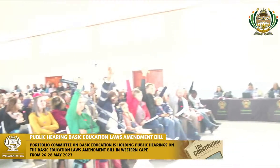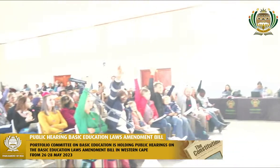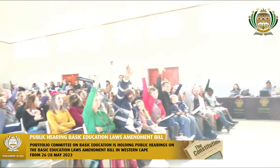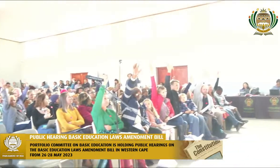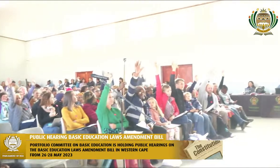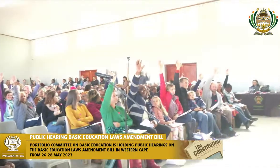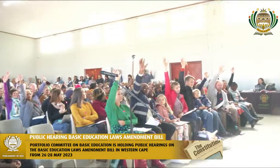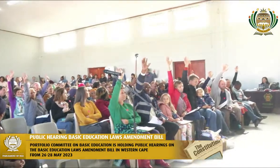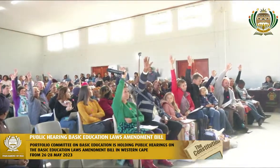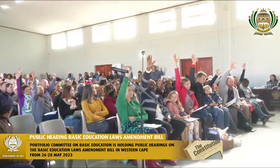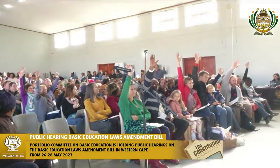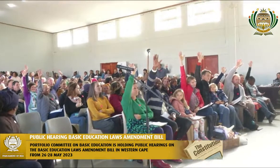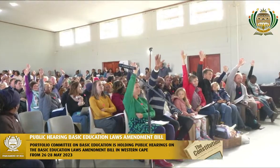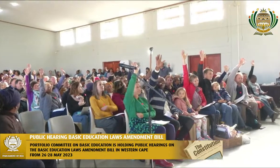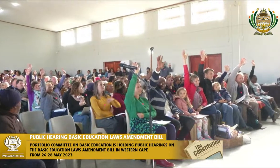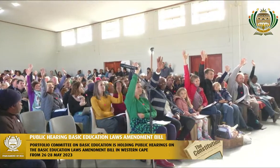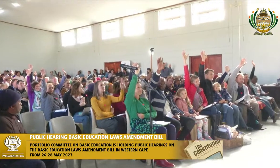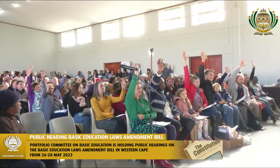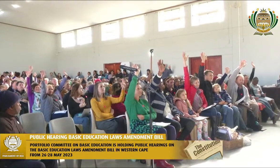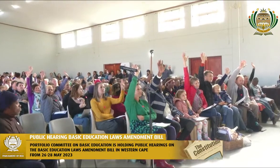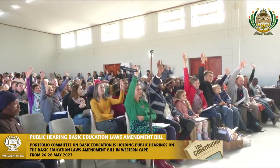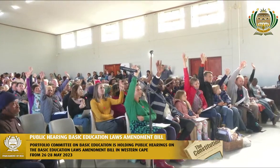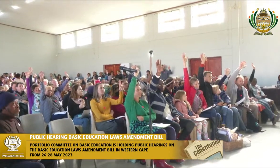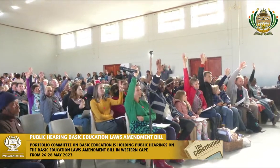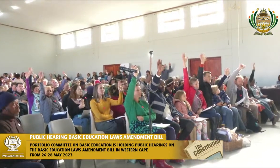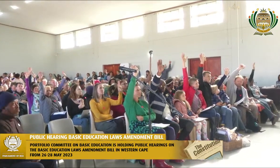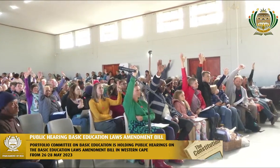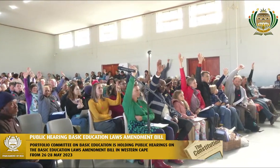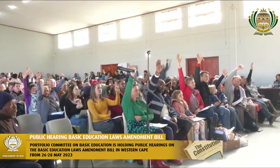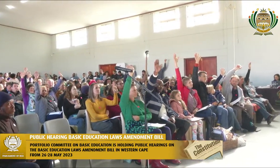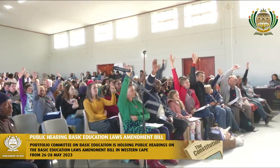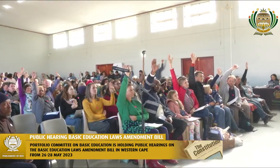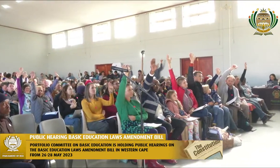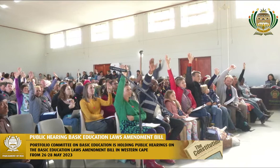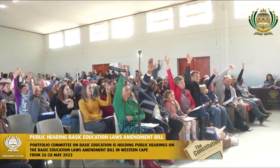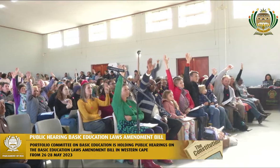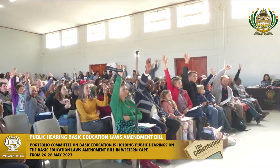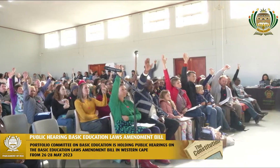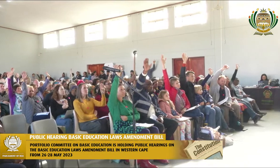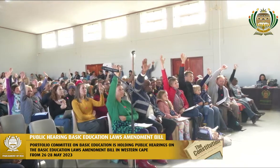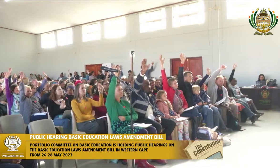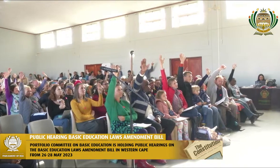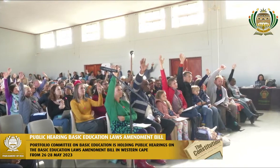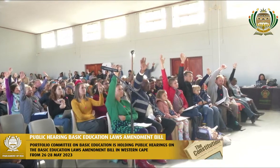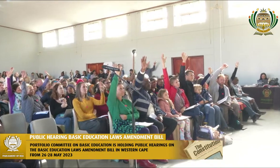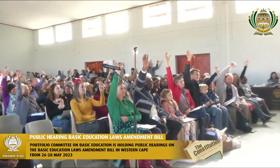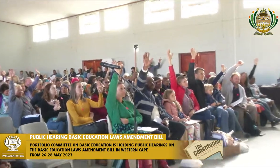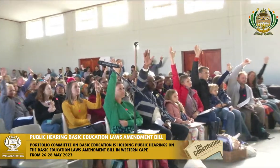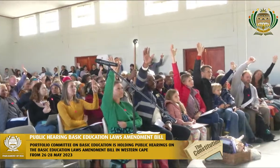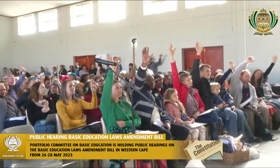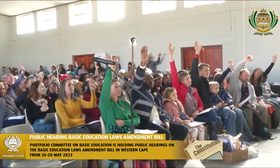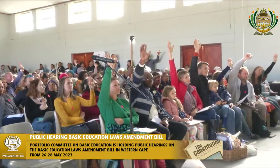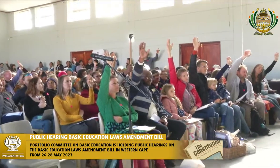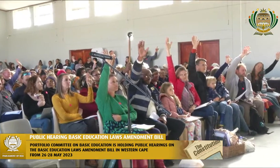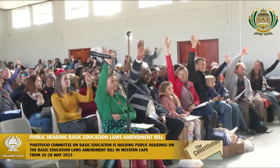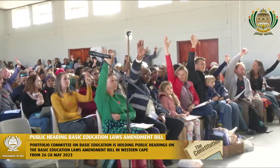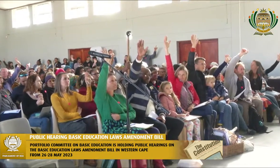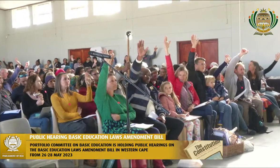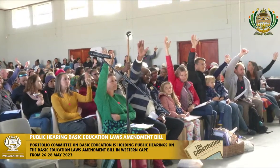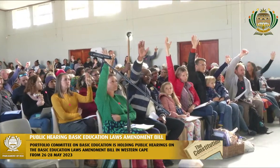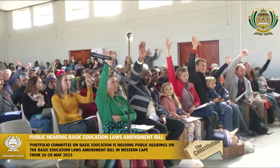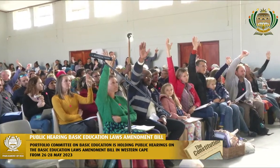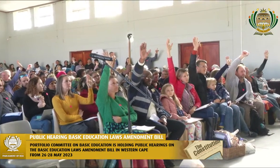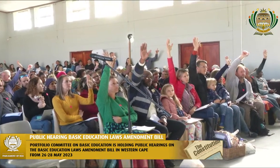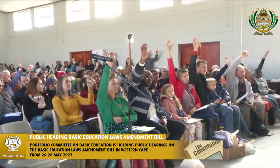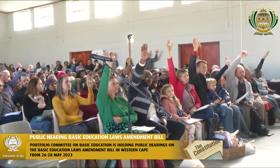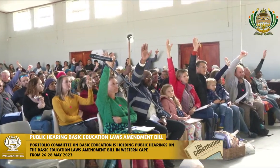This side. And We ask you to